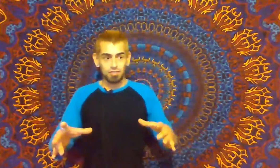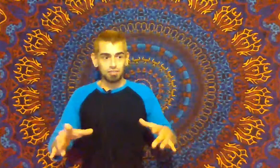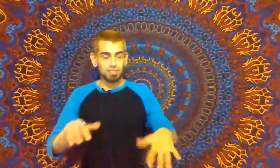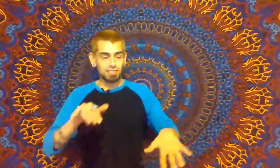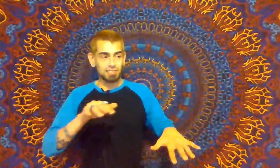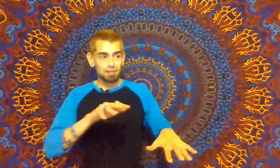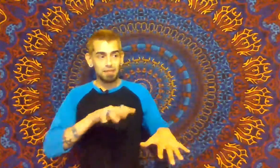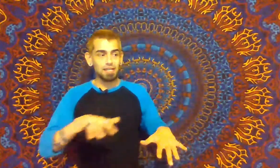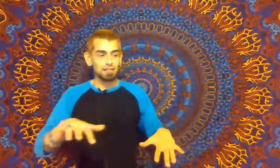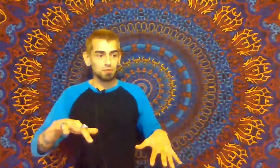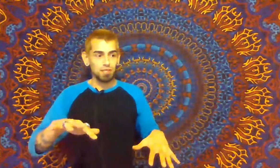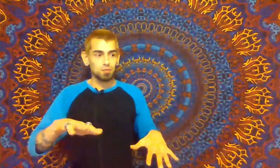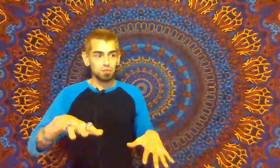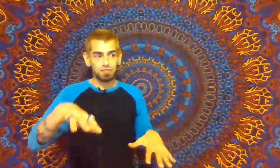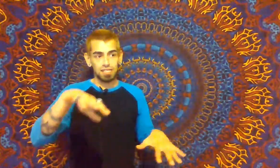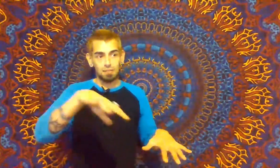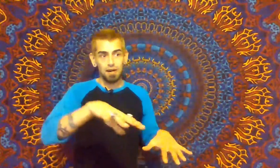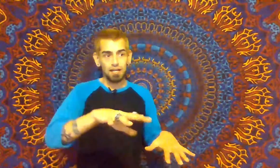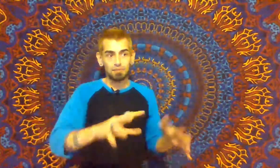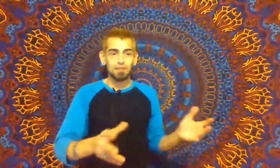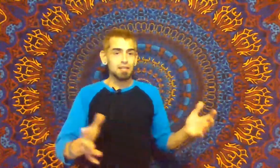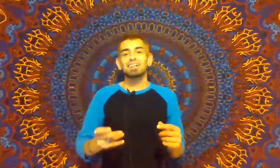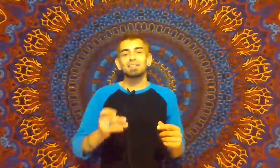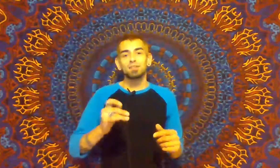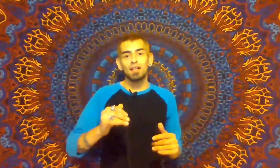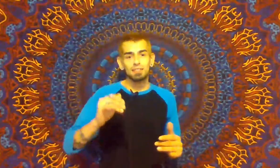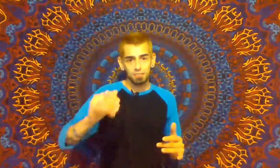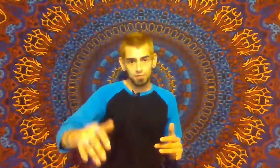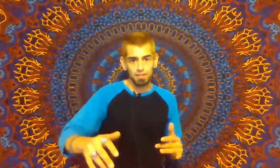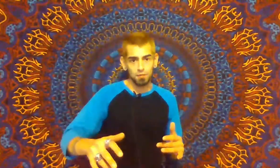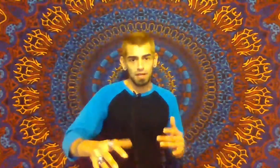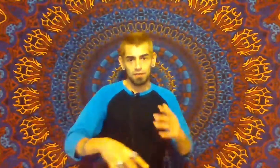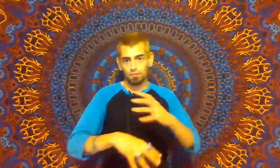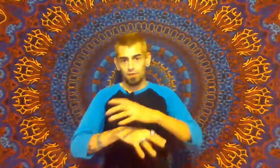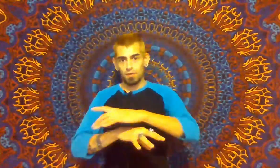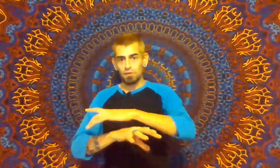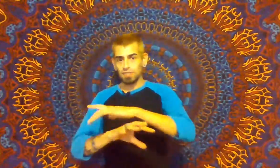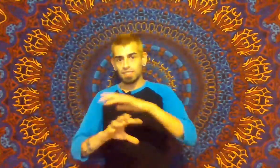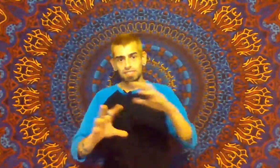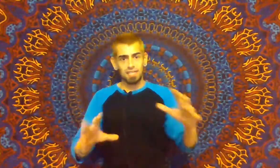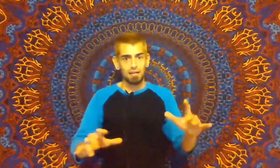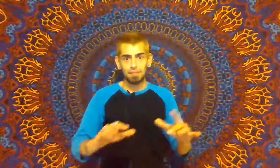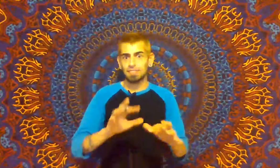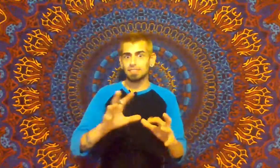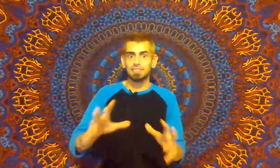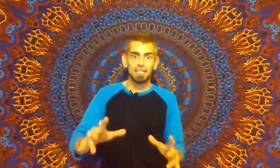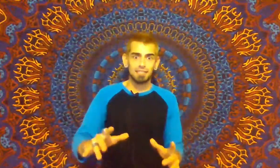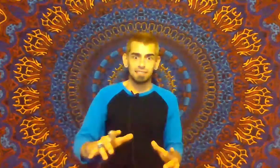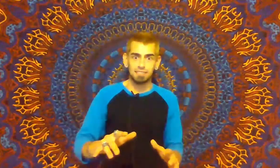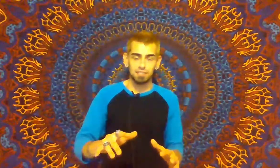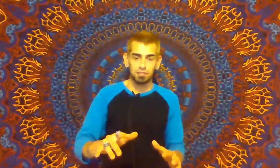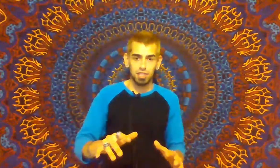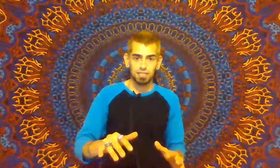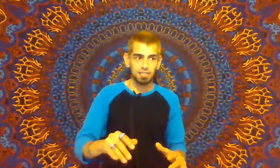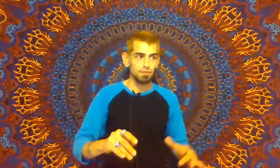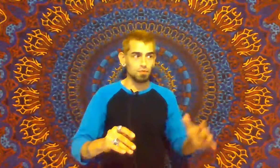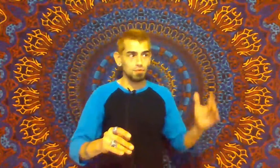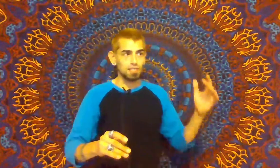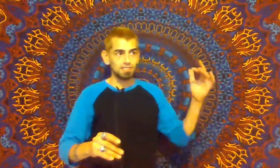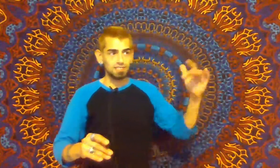creatures as he's like making his way towards like the bottom. So Alex is running away from all these like zombies and skeletons that are chasing him through the inside